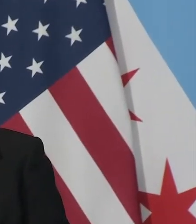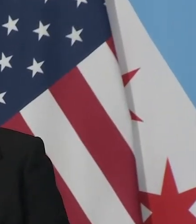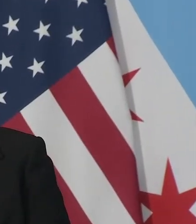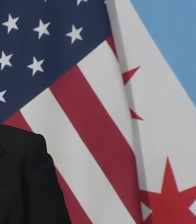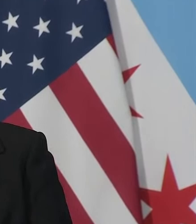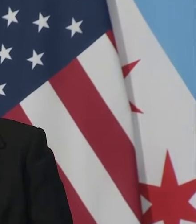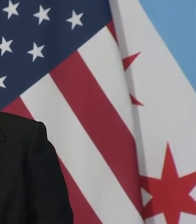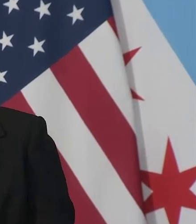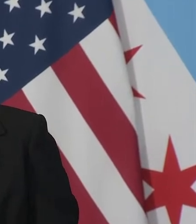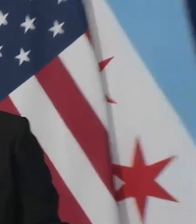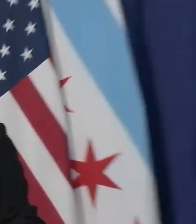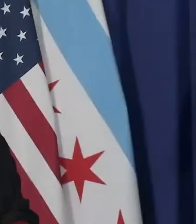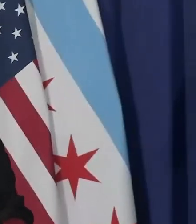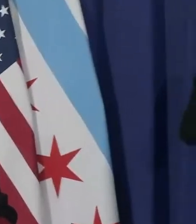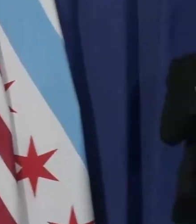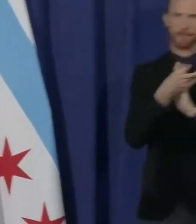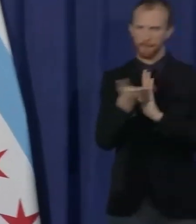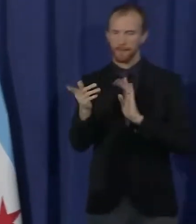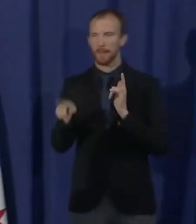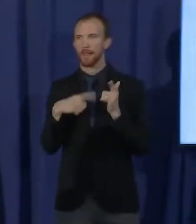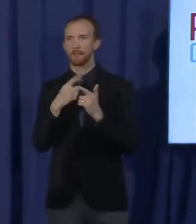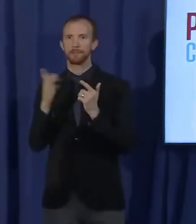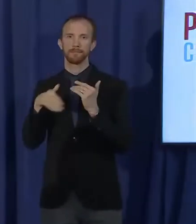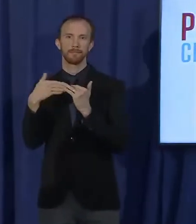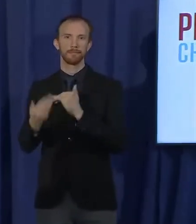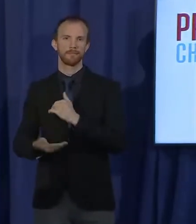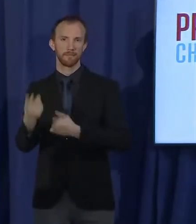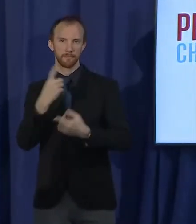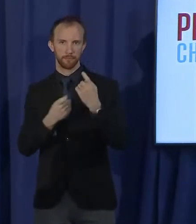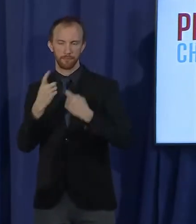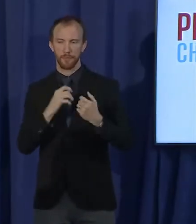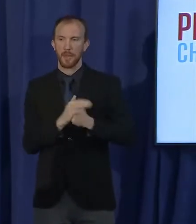take questions. One is that